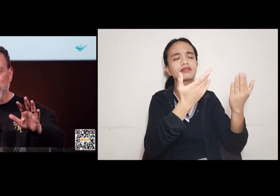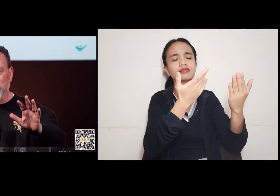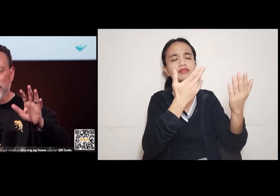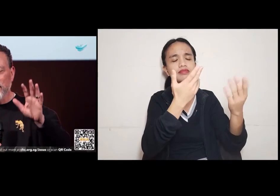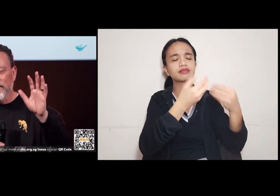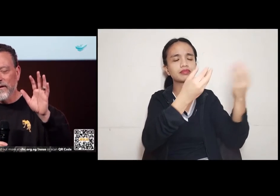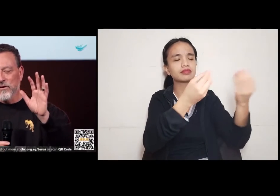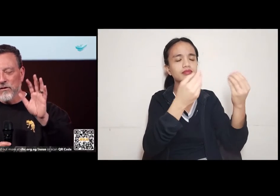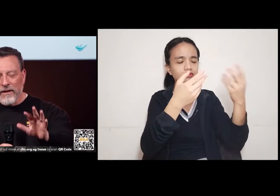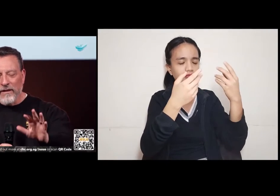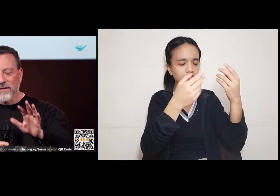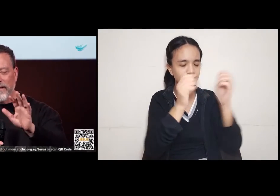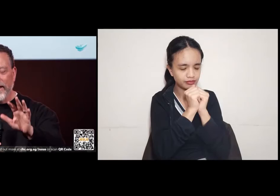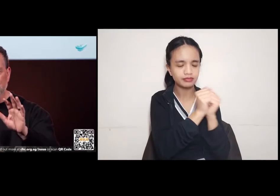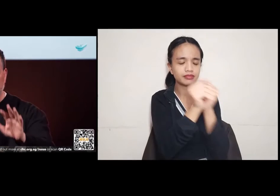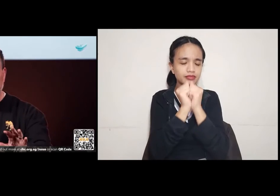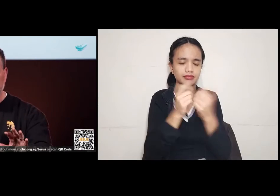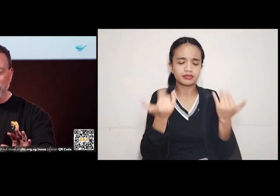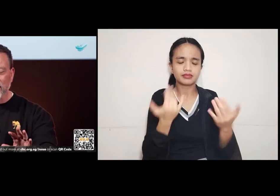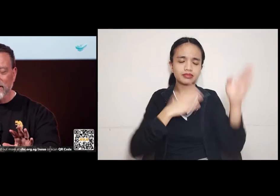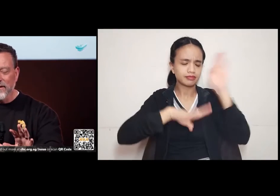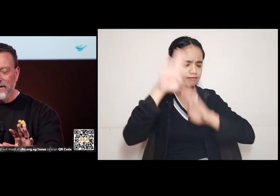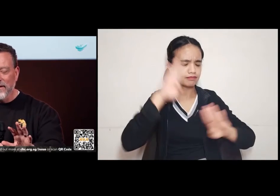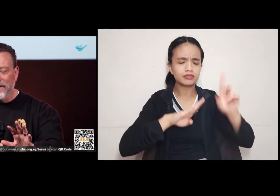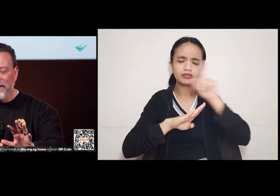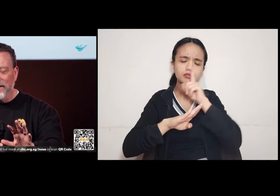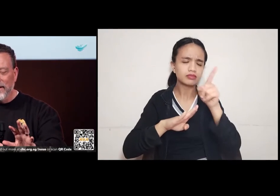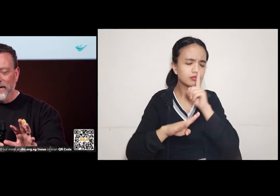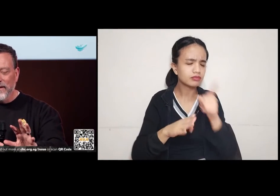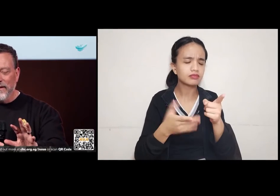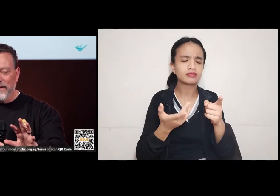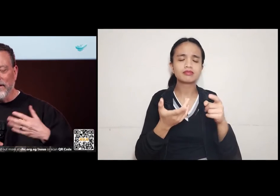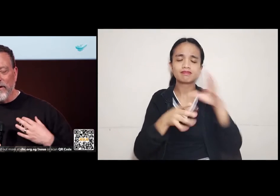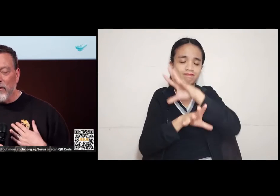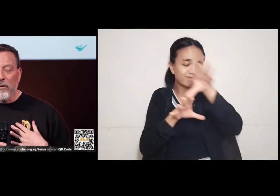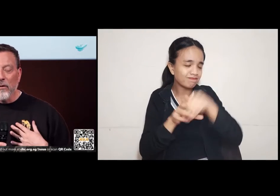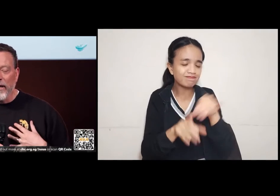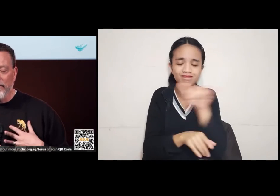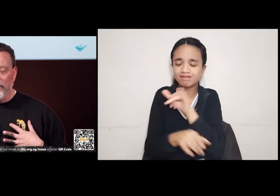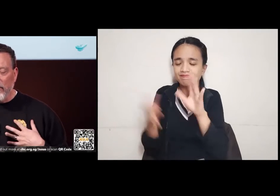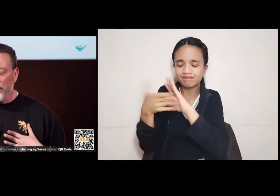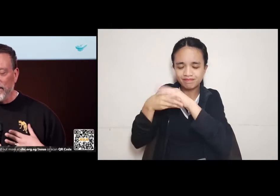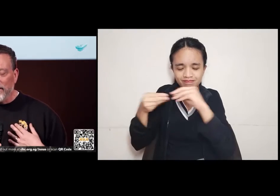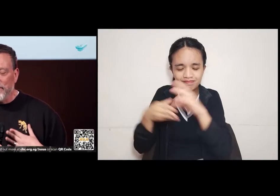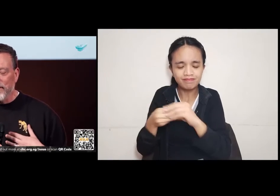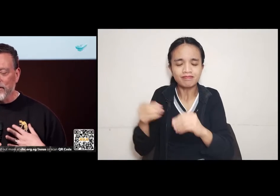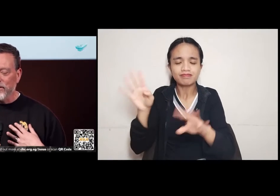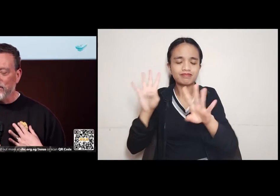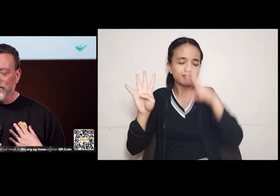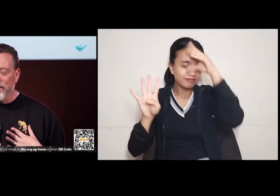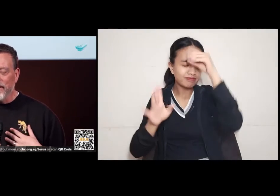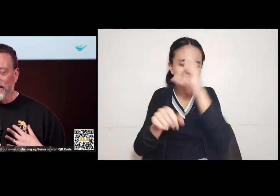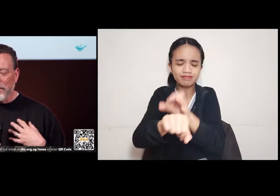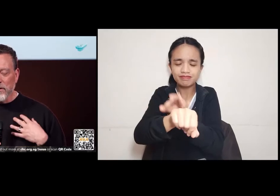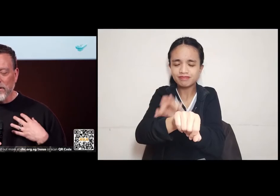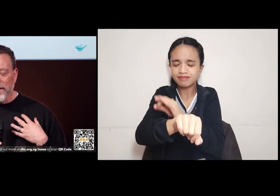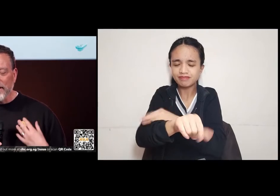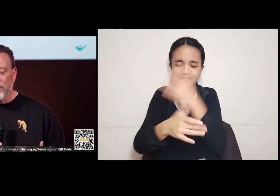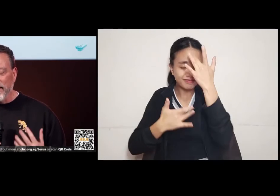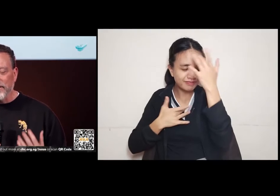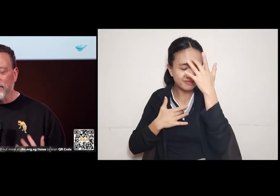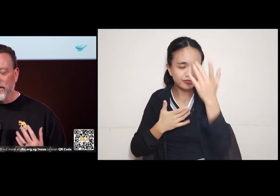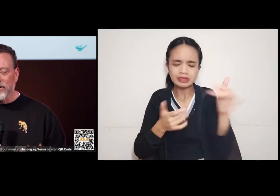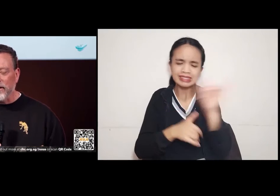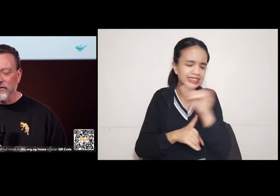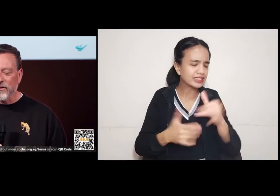you so much that you meet us in times like this. In a very real way, we've all been the lepers who came to the